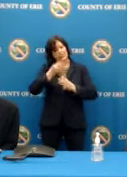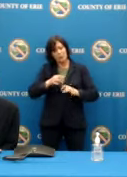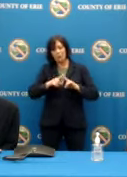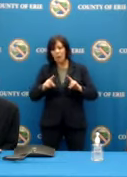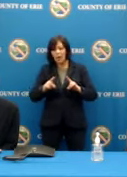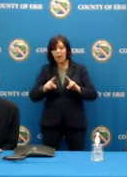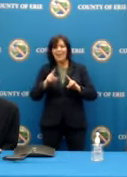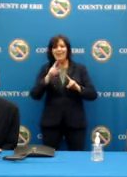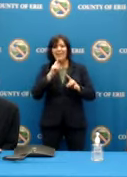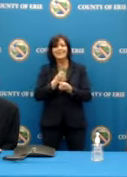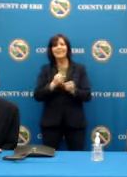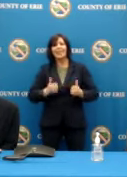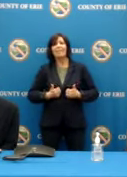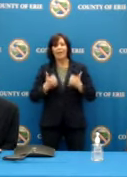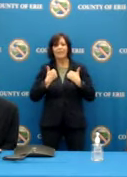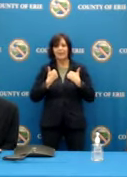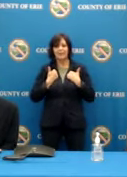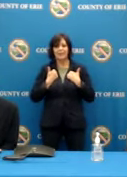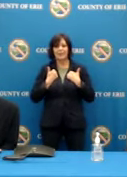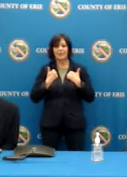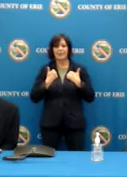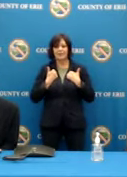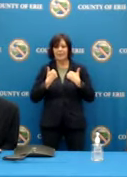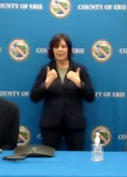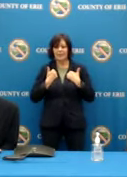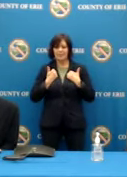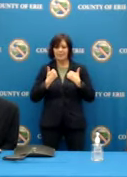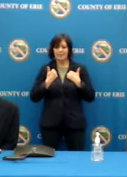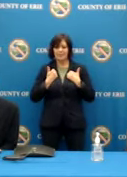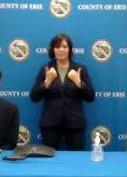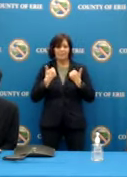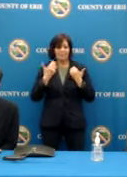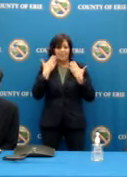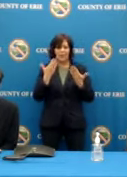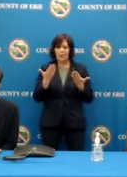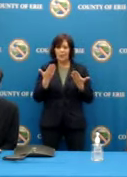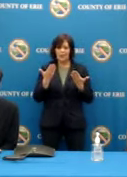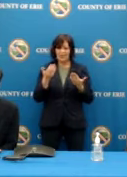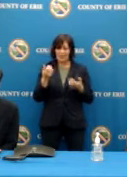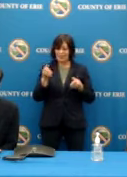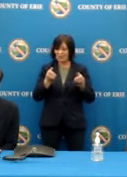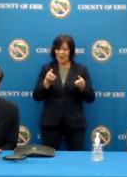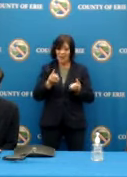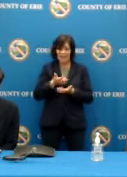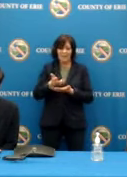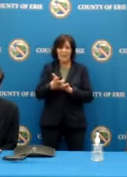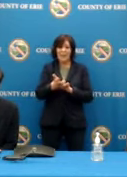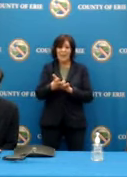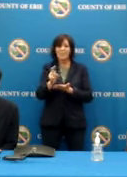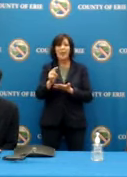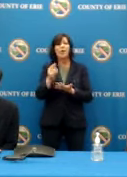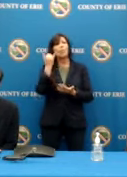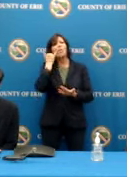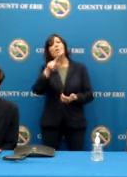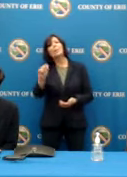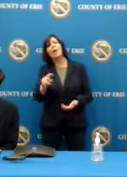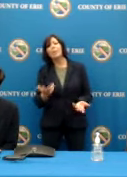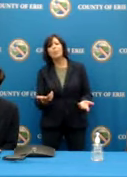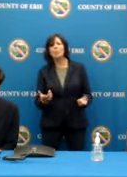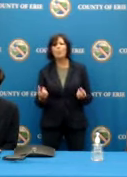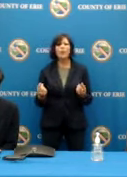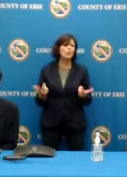decision has saved lives. And I don't know, hey, if you got to drive up Mass and someone's got to go to the bathroom, do they get out of their car and do they